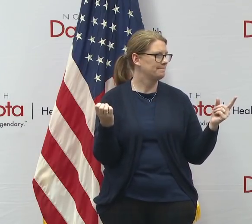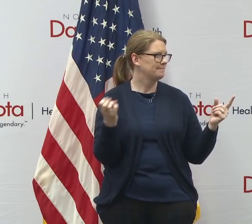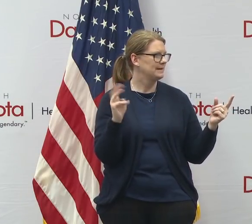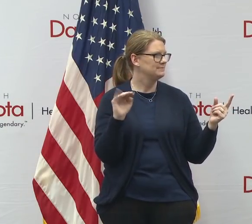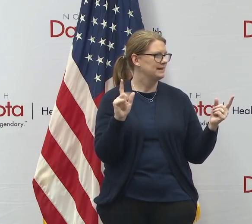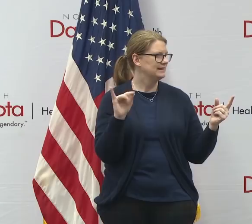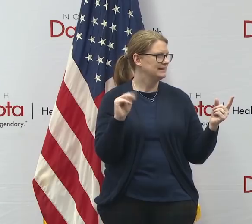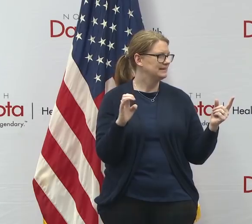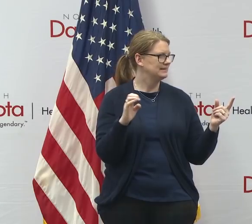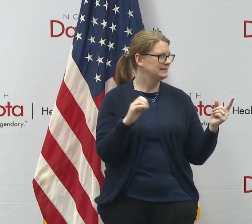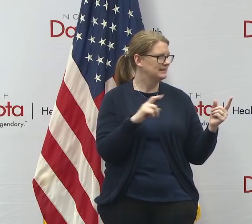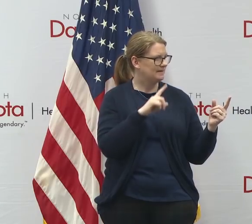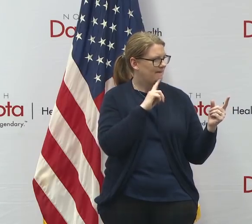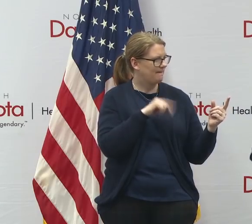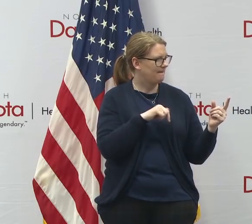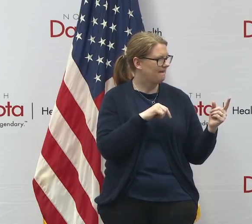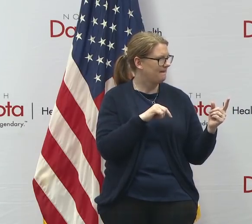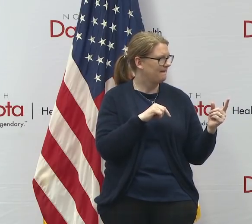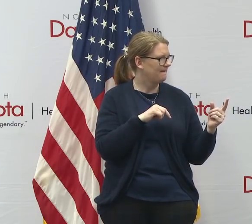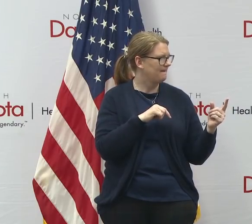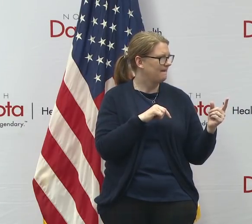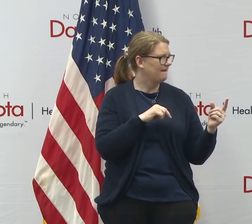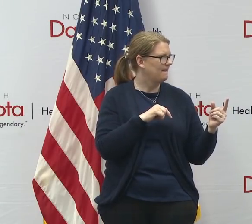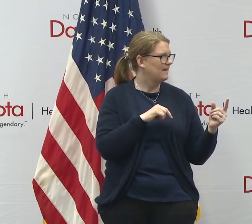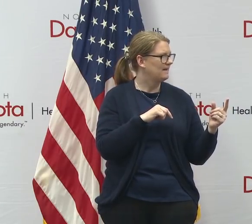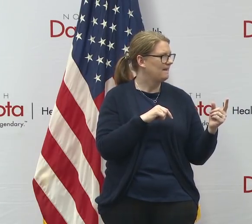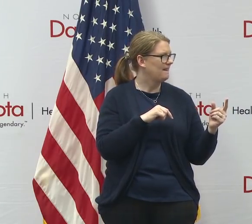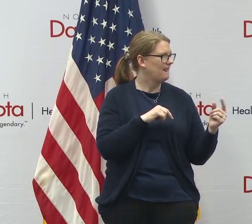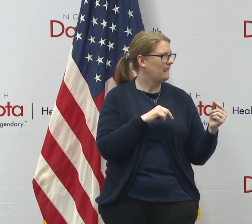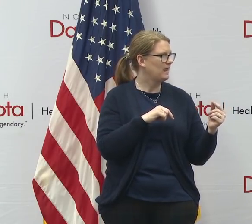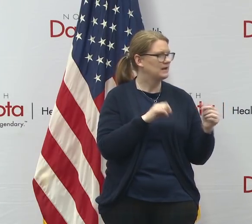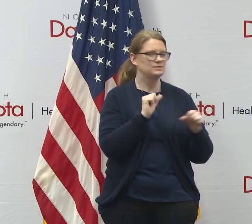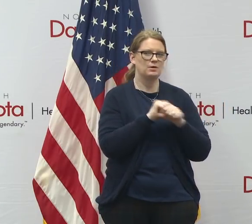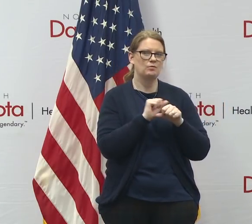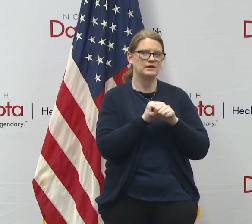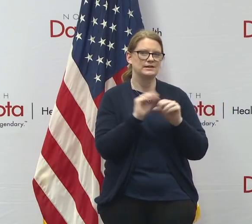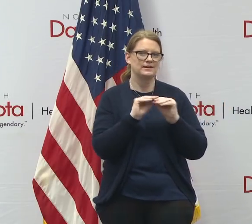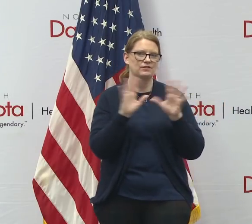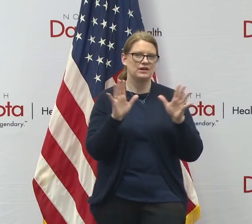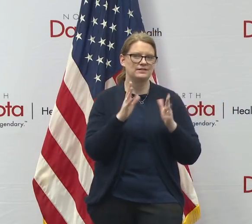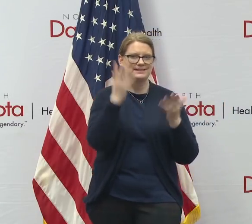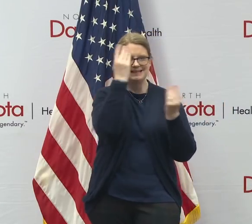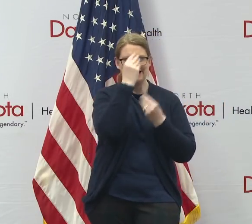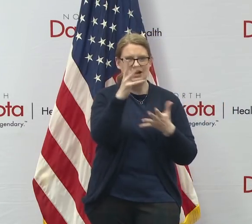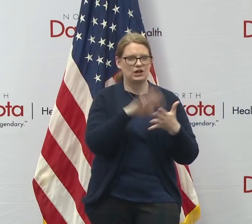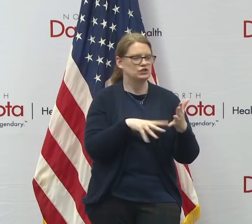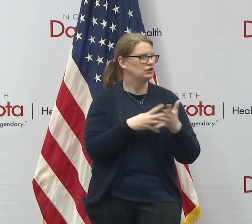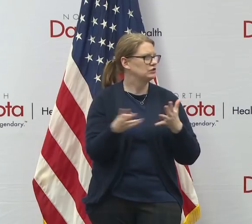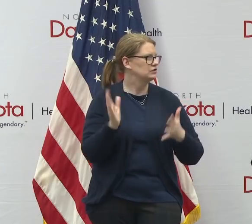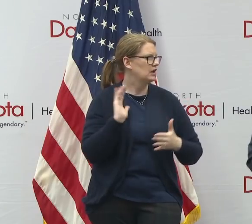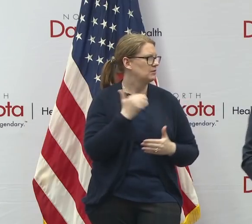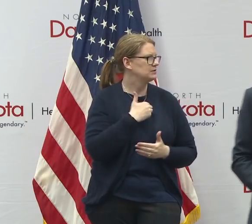Mylan, you want to come up and answer that as we work to clarify the data on our charts?